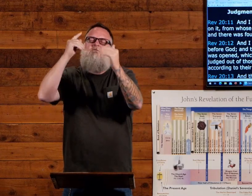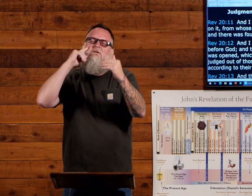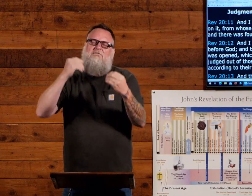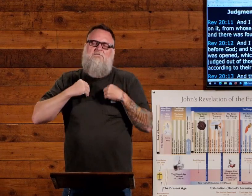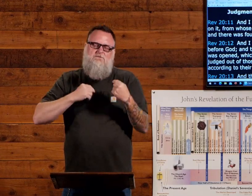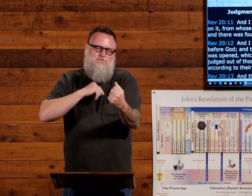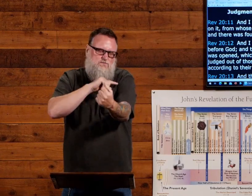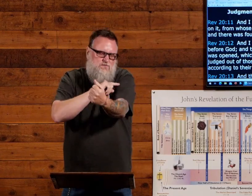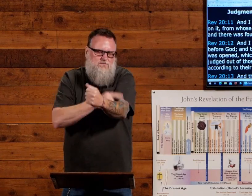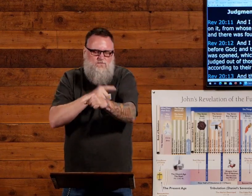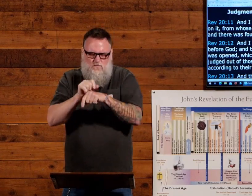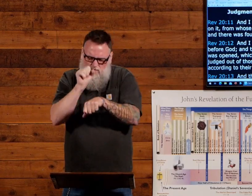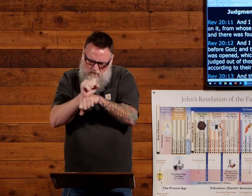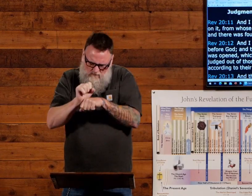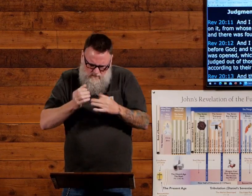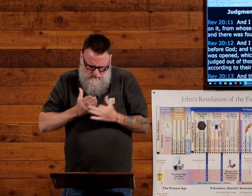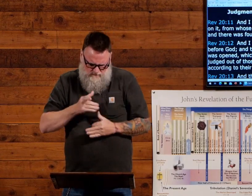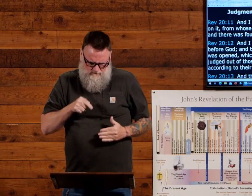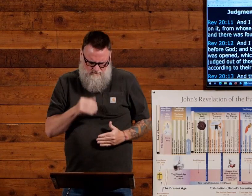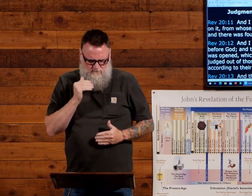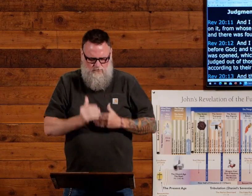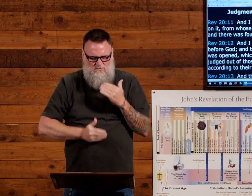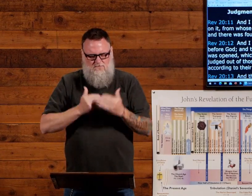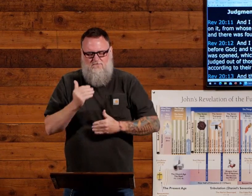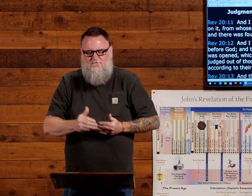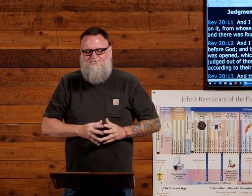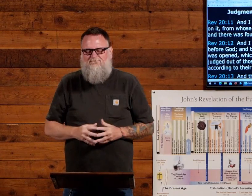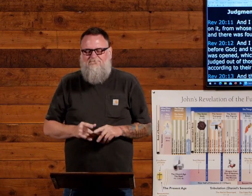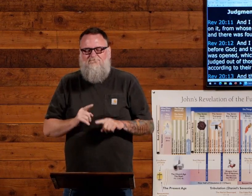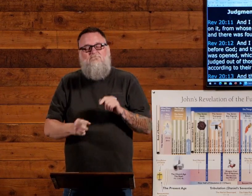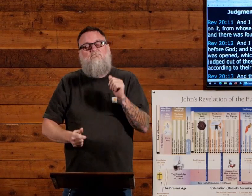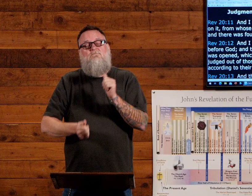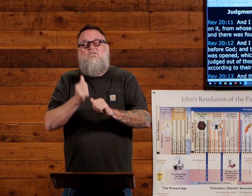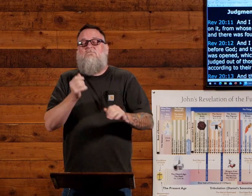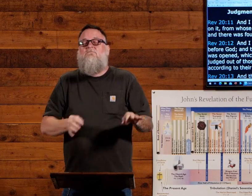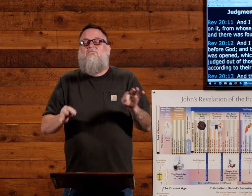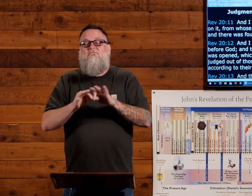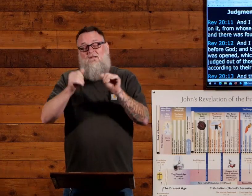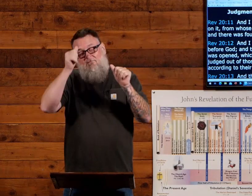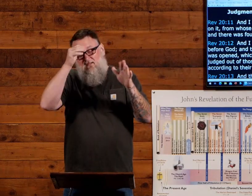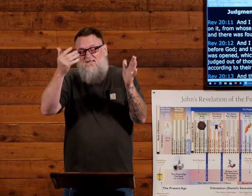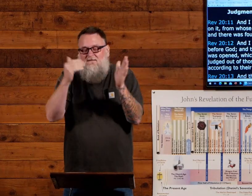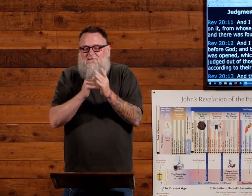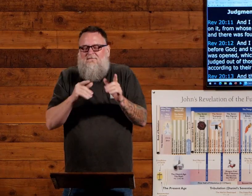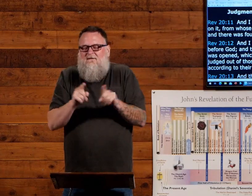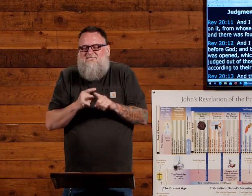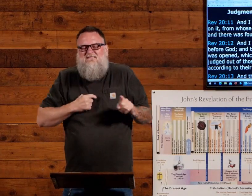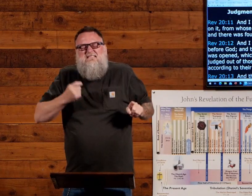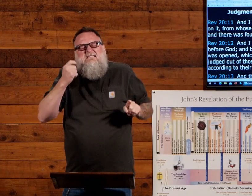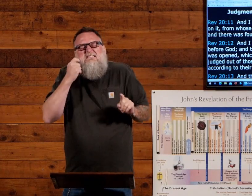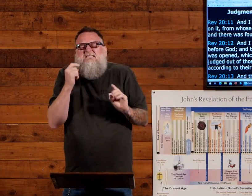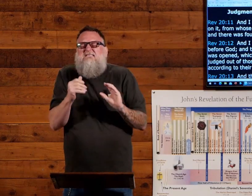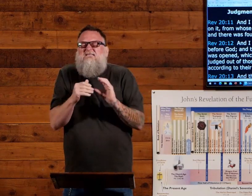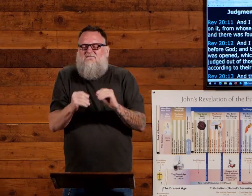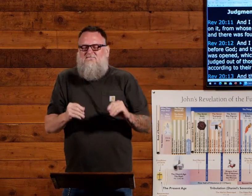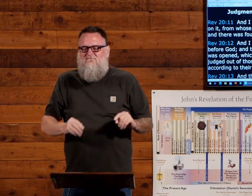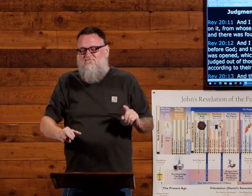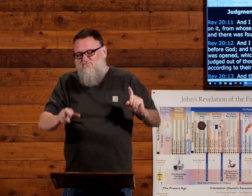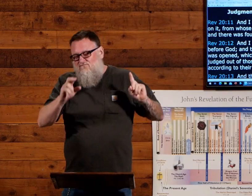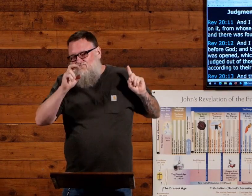So we thank you for the strength that you give me to work through this process. Most importantly, Father, again,